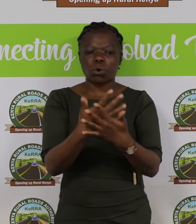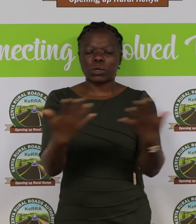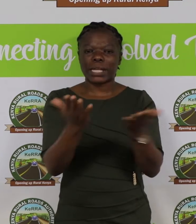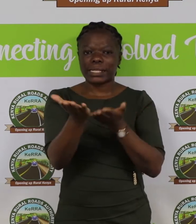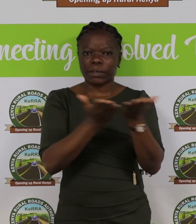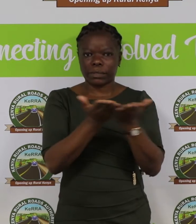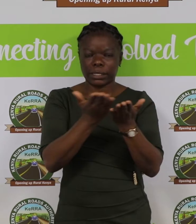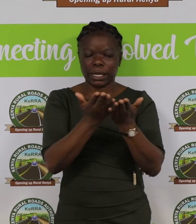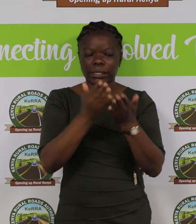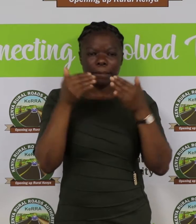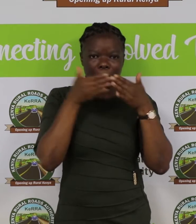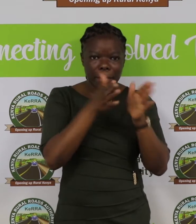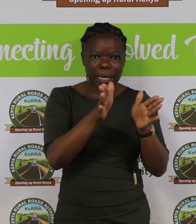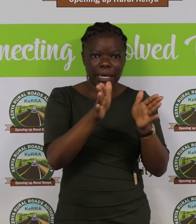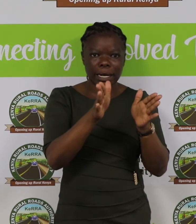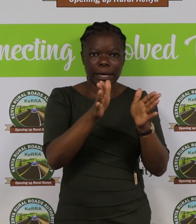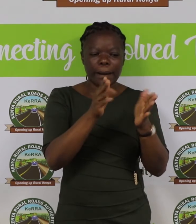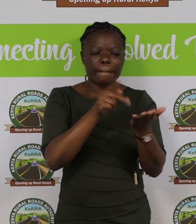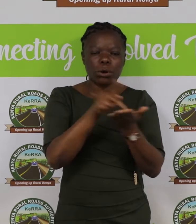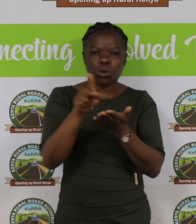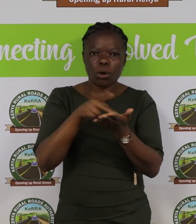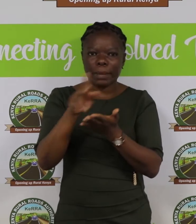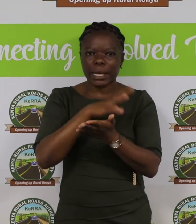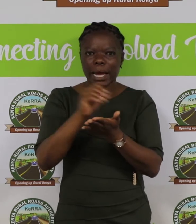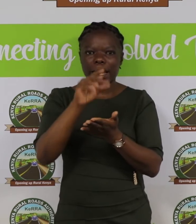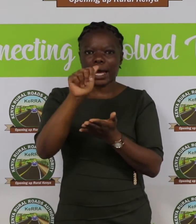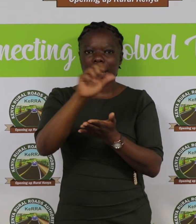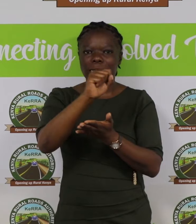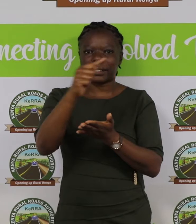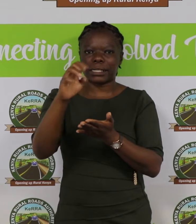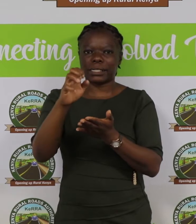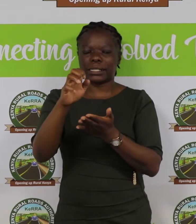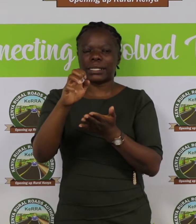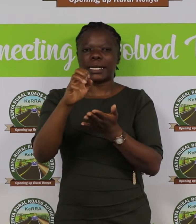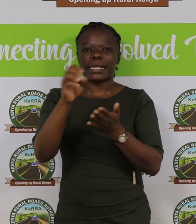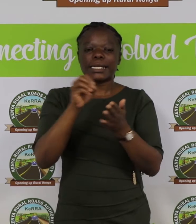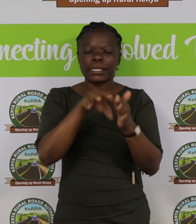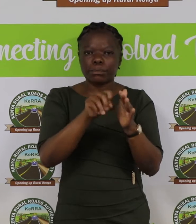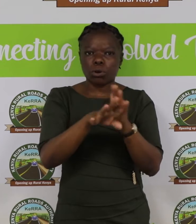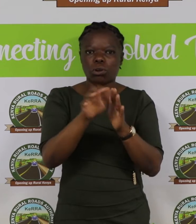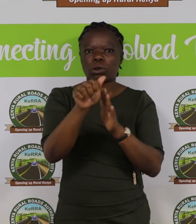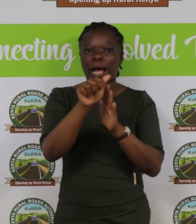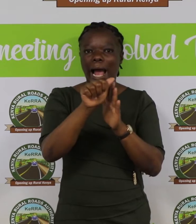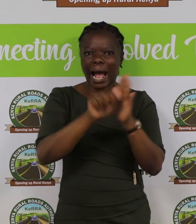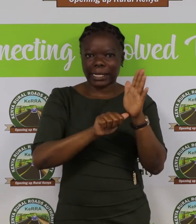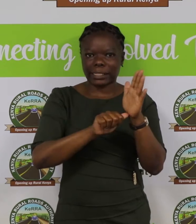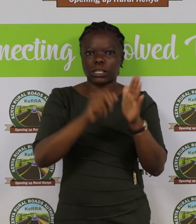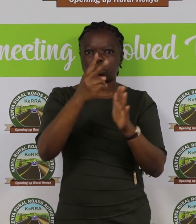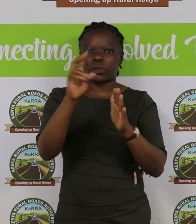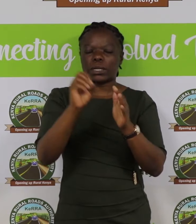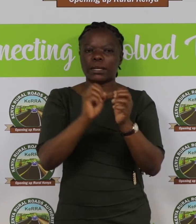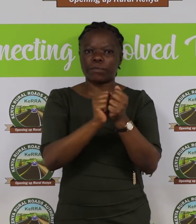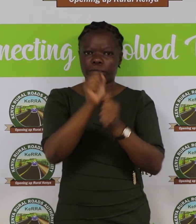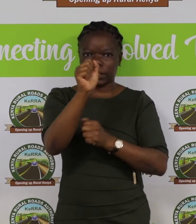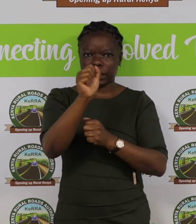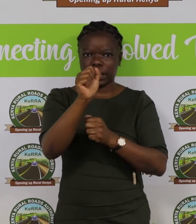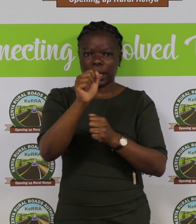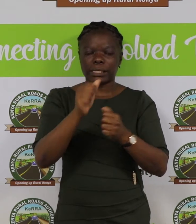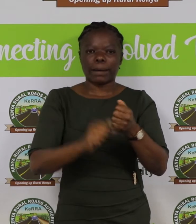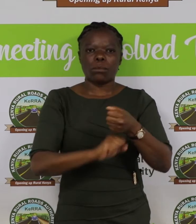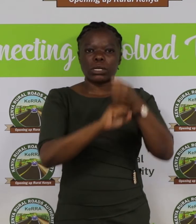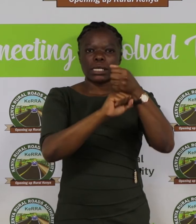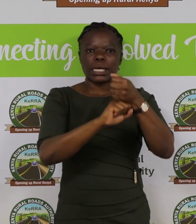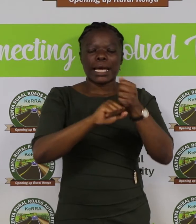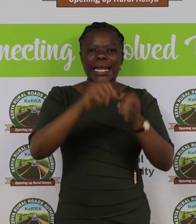As per the Public Procurement and Asset Disposal Act 2015 and supporting legislation. 4.